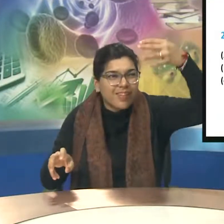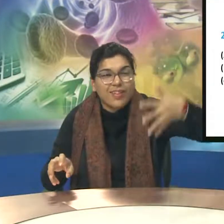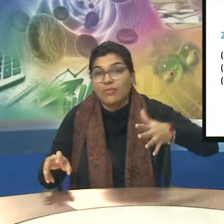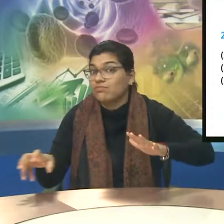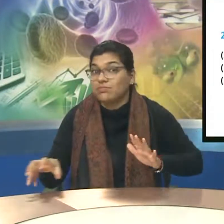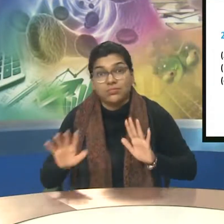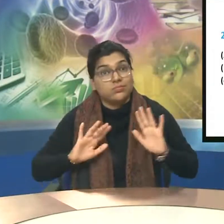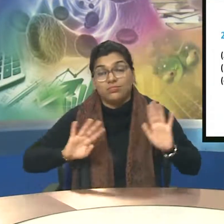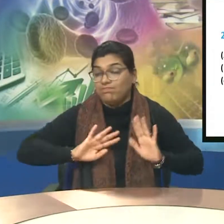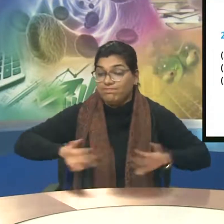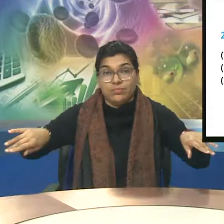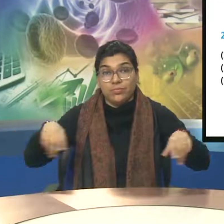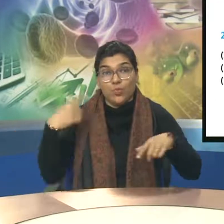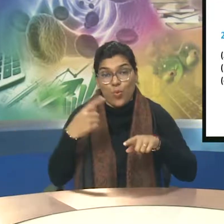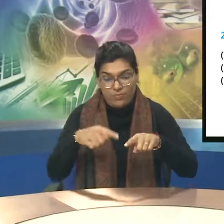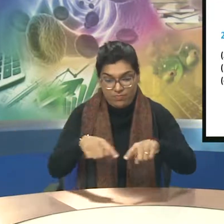through using shortcut keys.